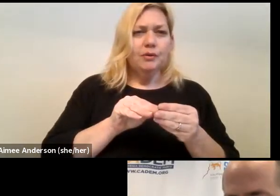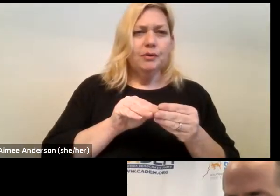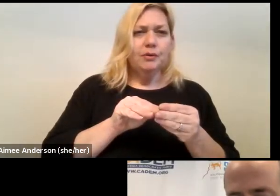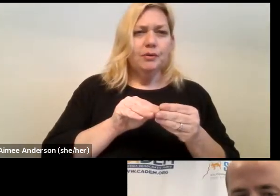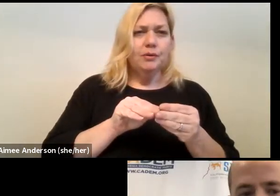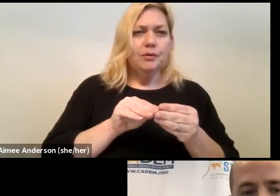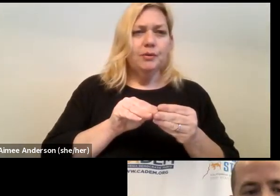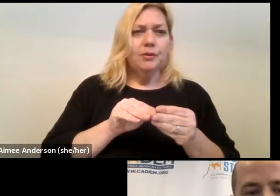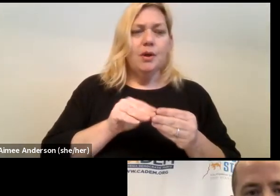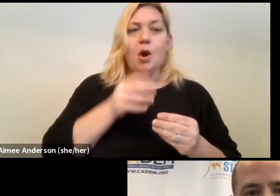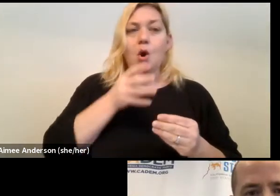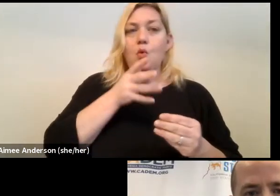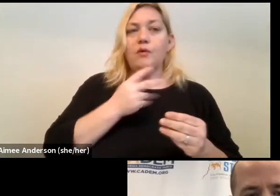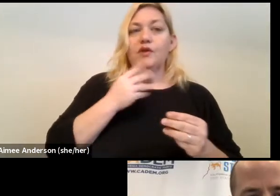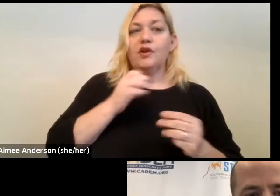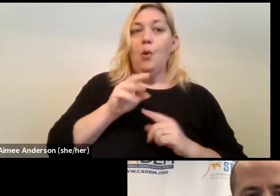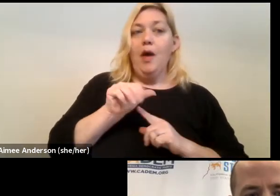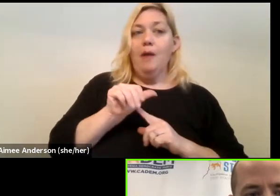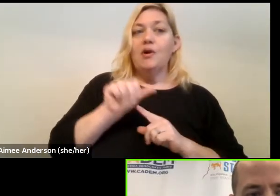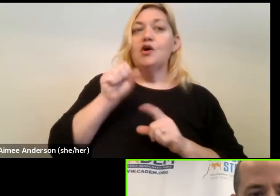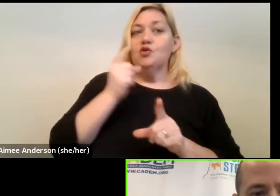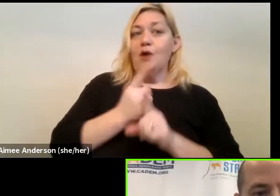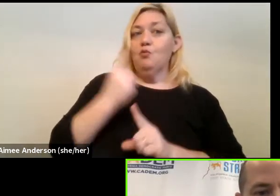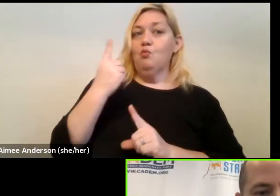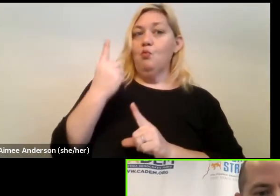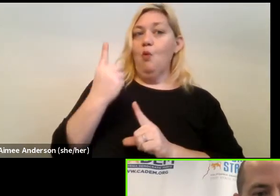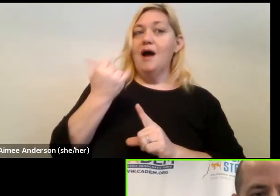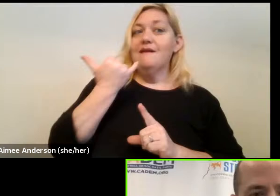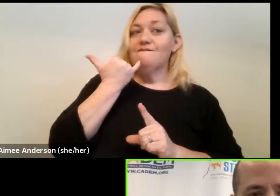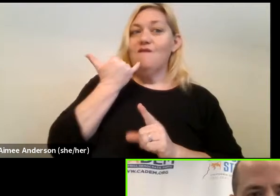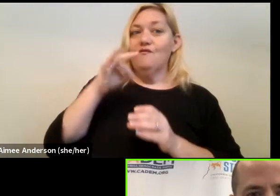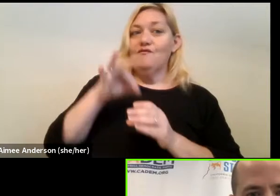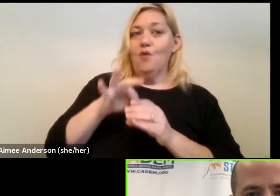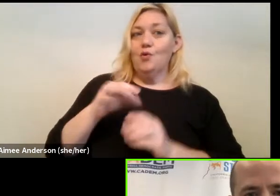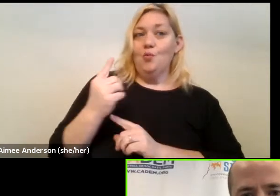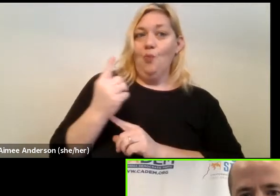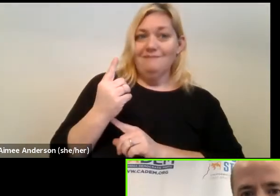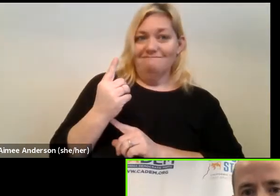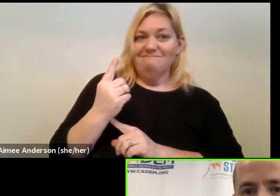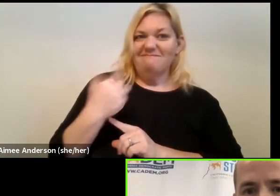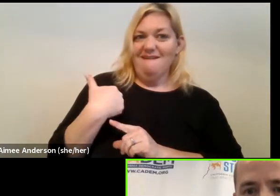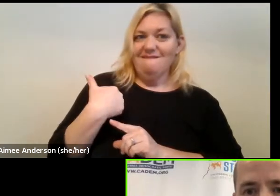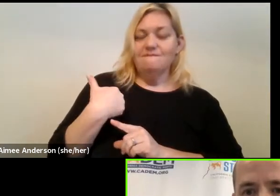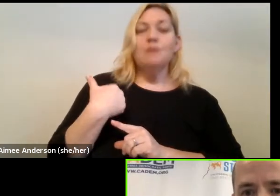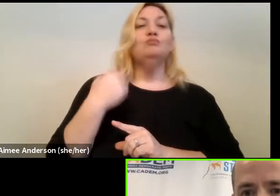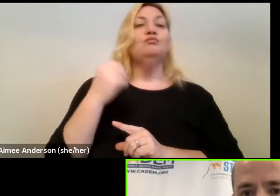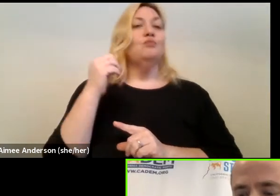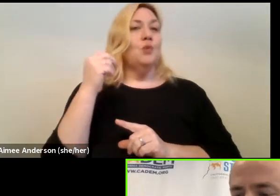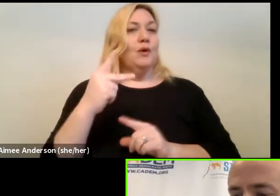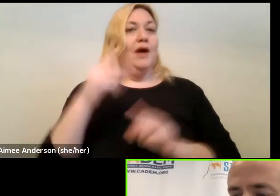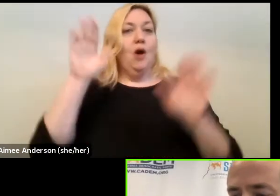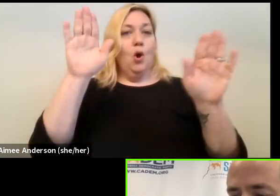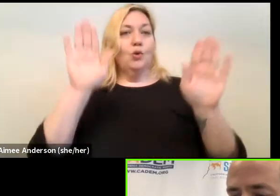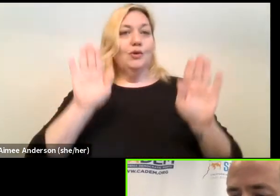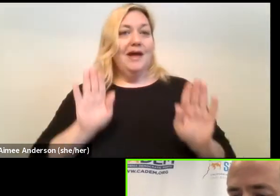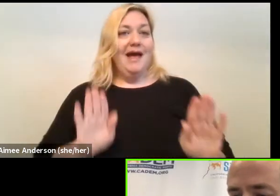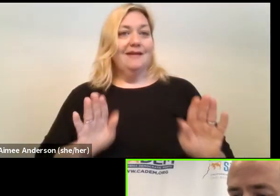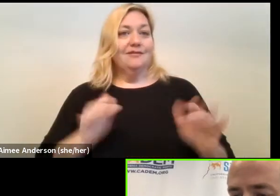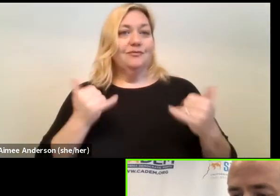Correct. We have one phone voter. We have one phone voter. Okay. We'll lower all the hands at this